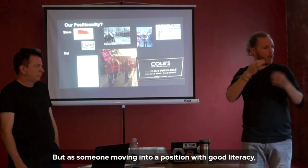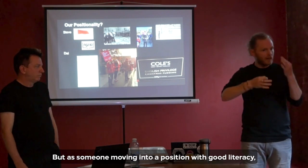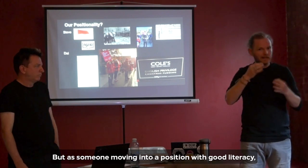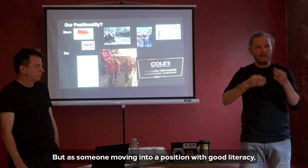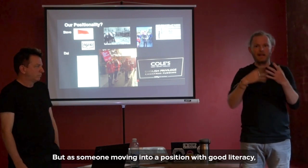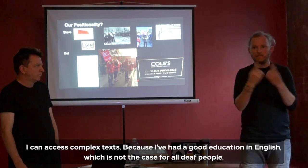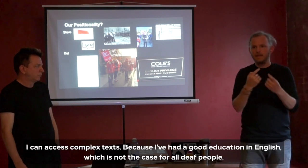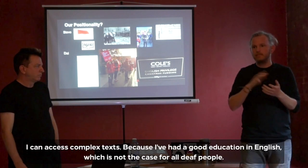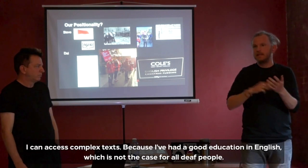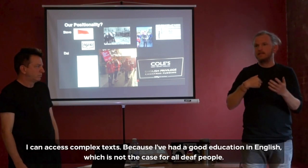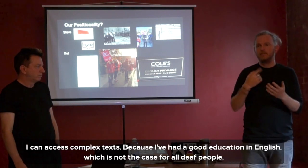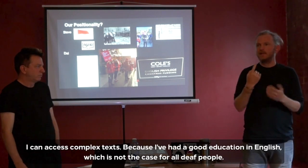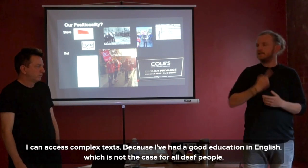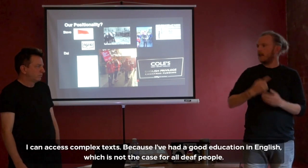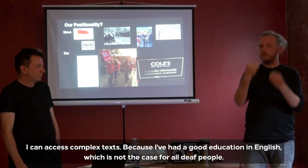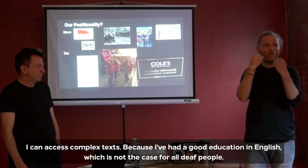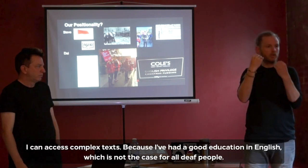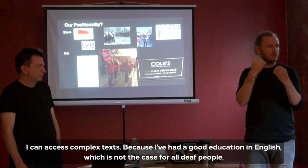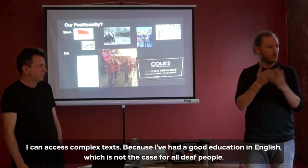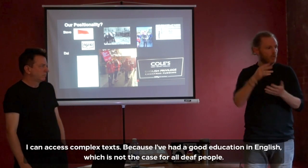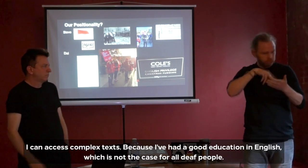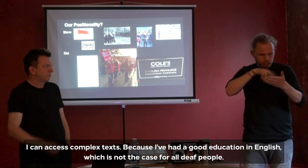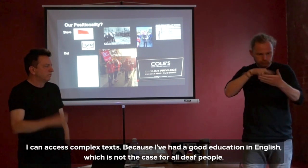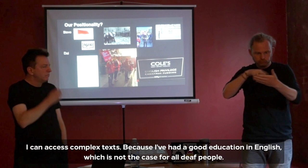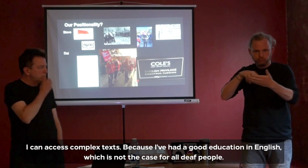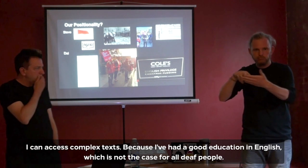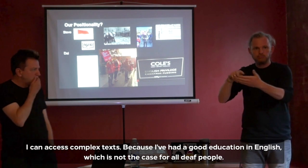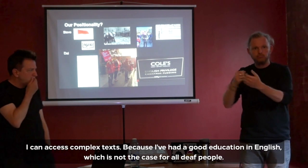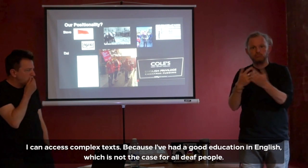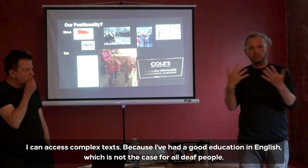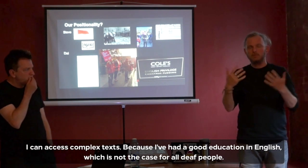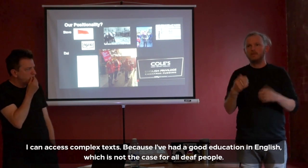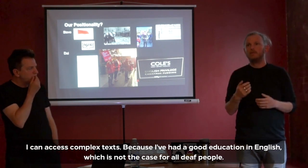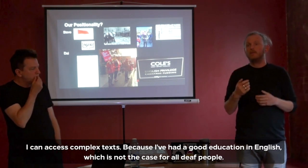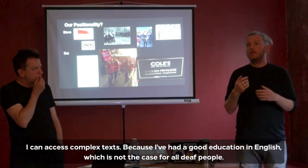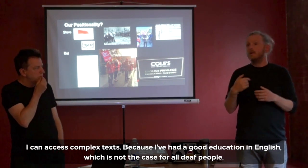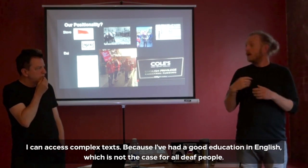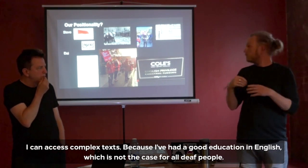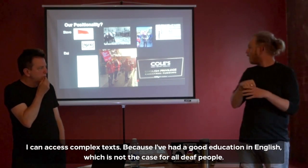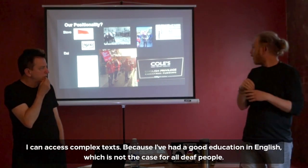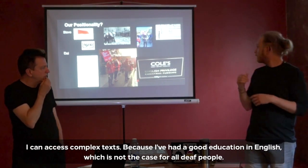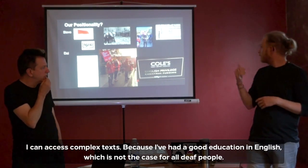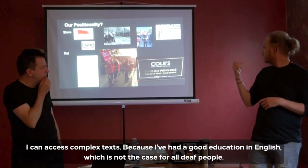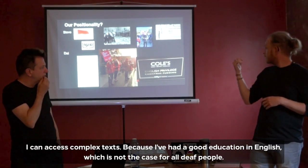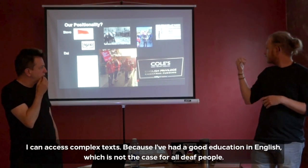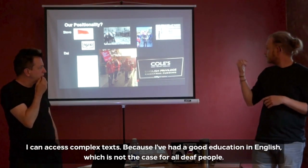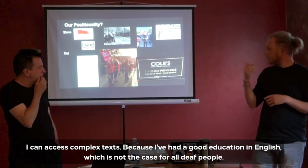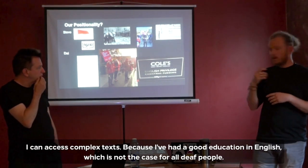good literacy, I can access complex texts because I've had a good education in English, which is not the case for all deaf people.